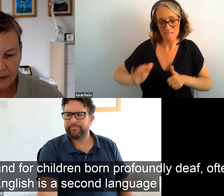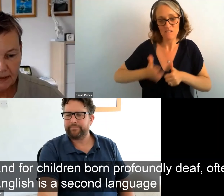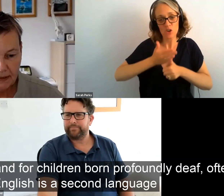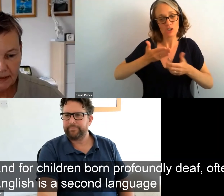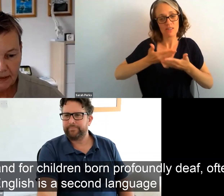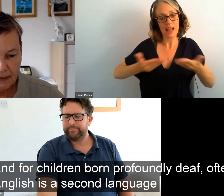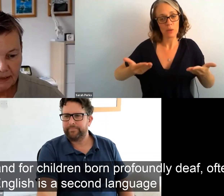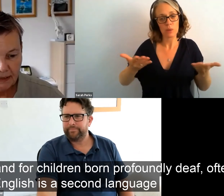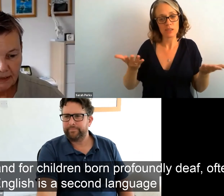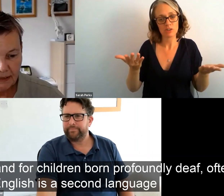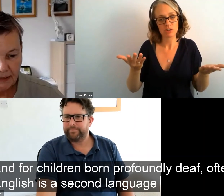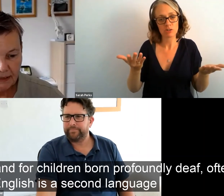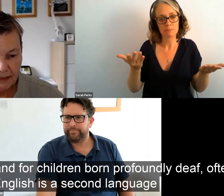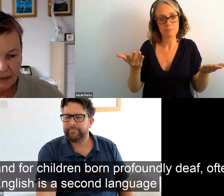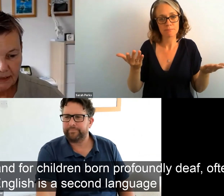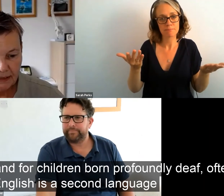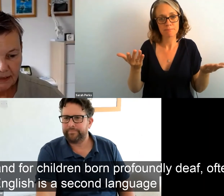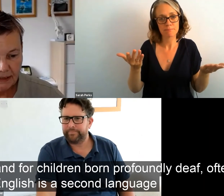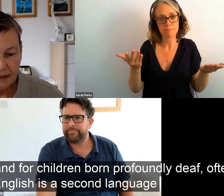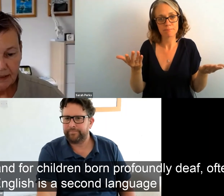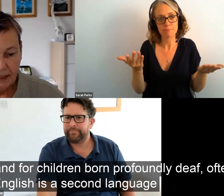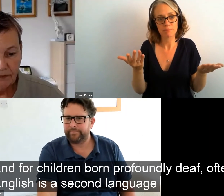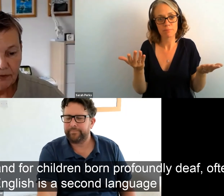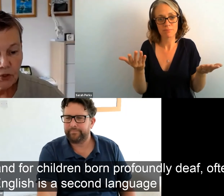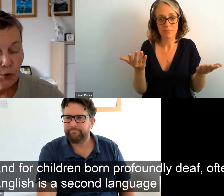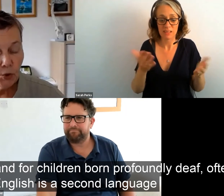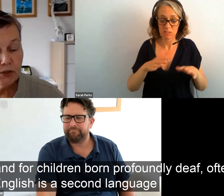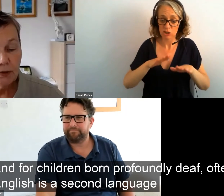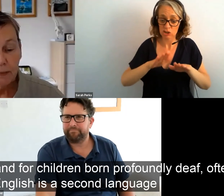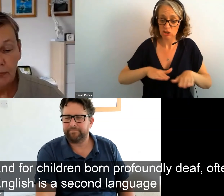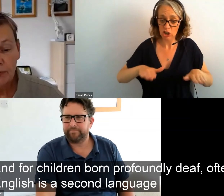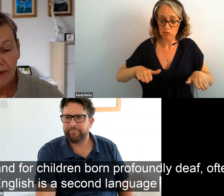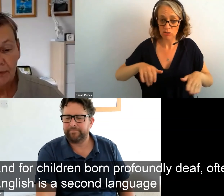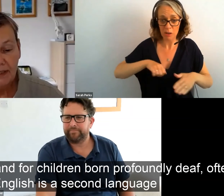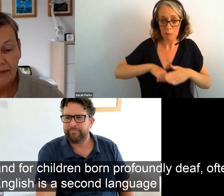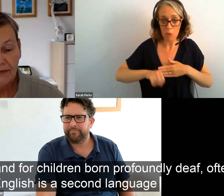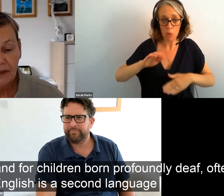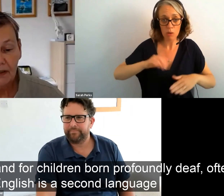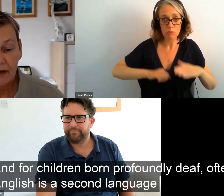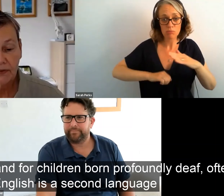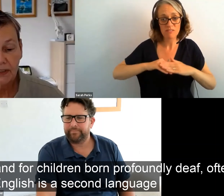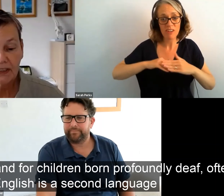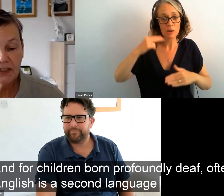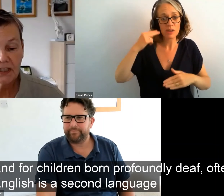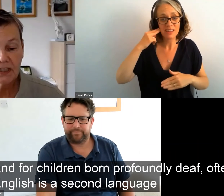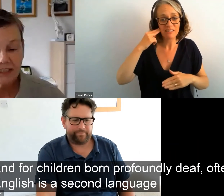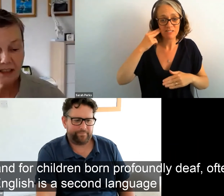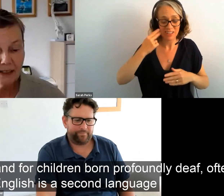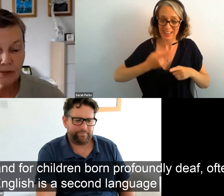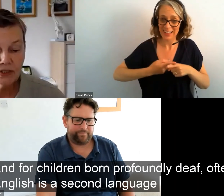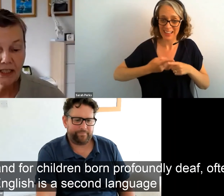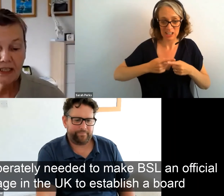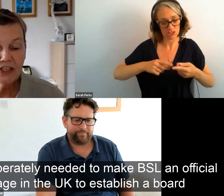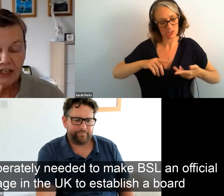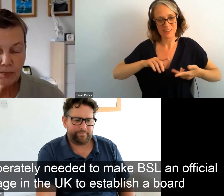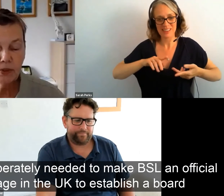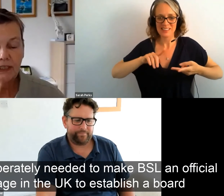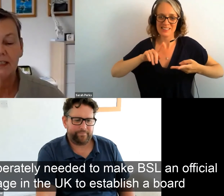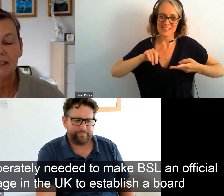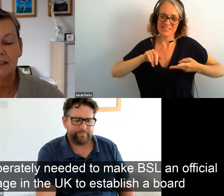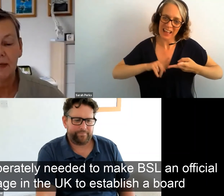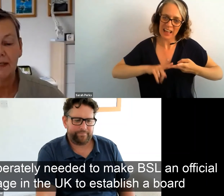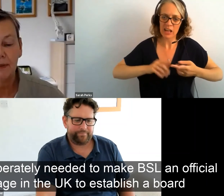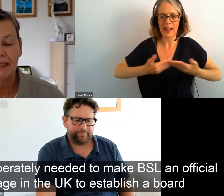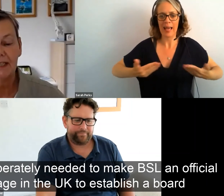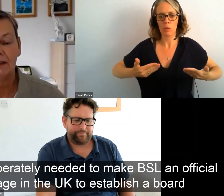language. And for children who are born profoundly deaf, often English is a second language, is desperately